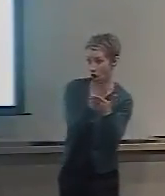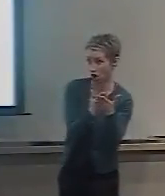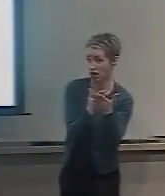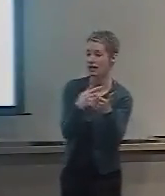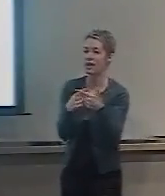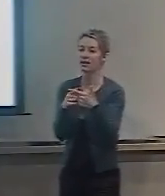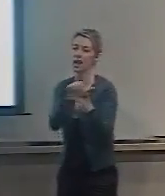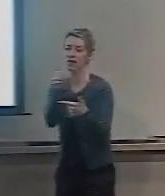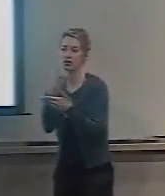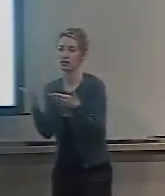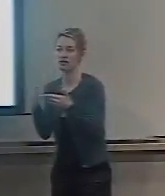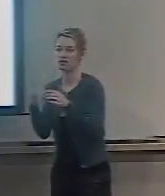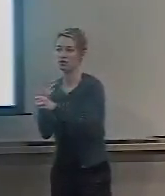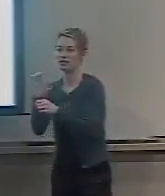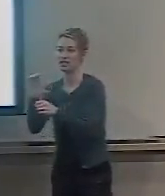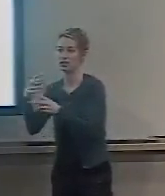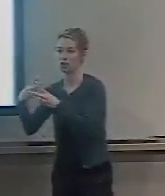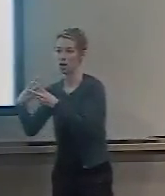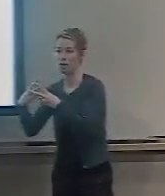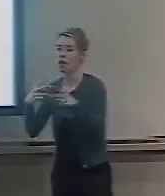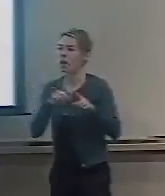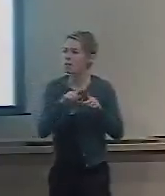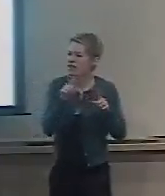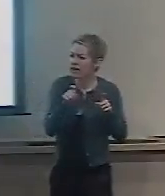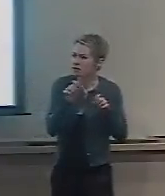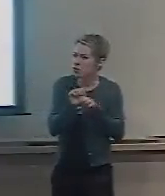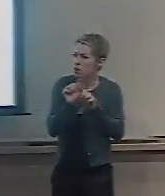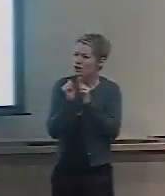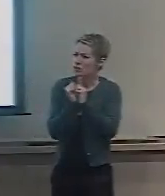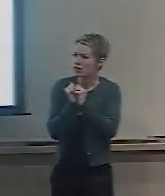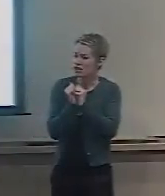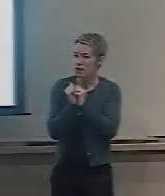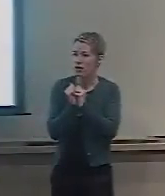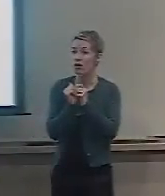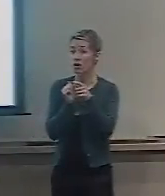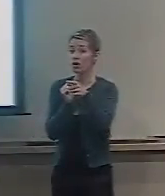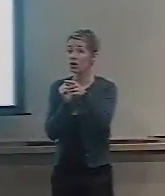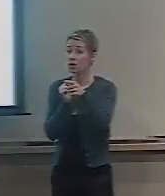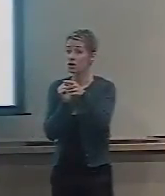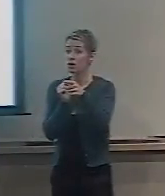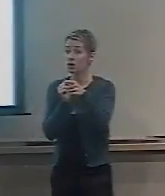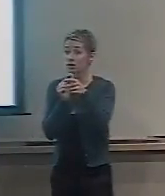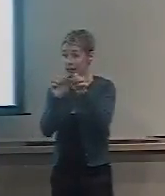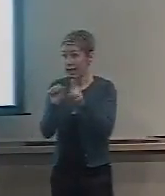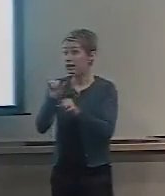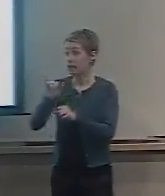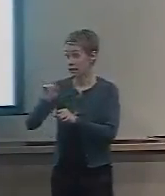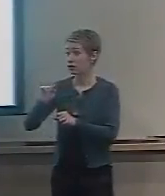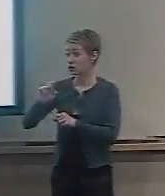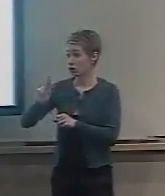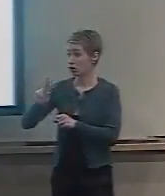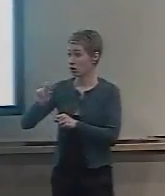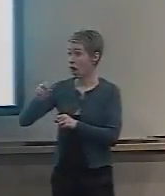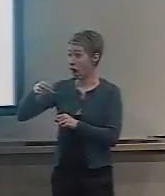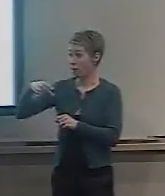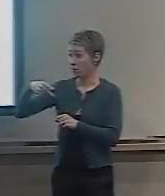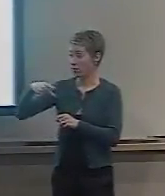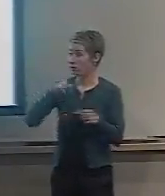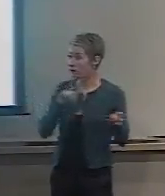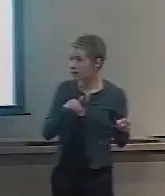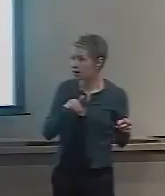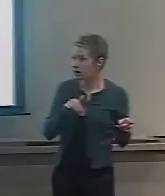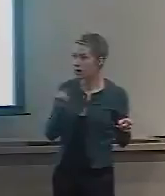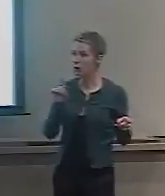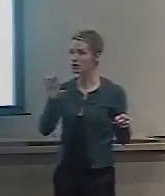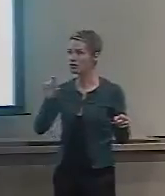rest. Well, they have to work with each other. There are ways You can interrupt. They will. They can interrupt? Where's Carl?